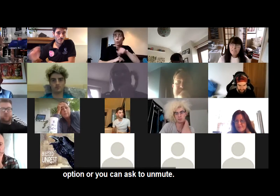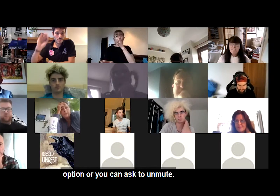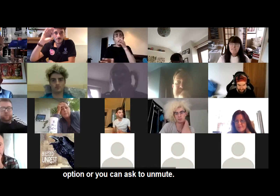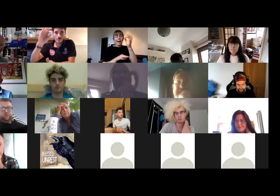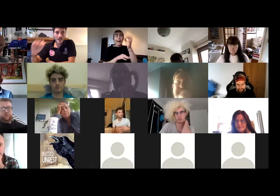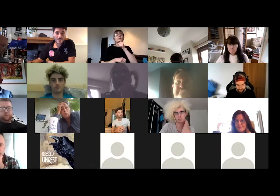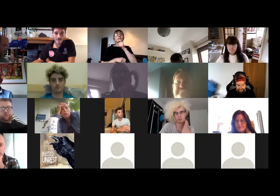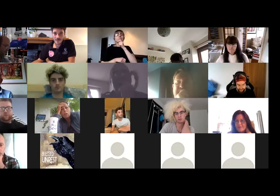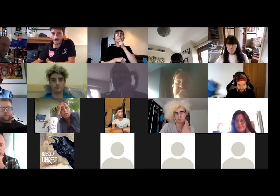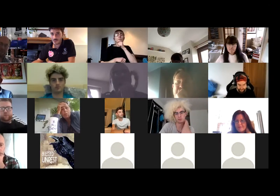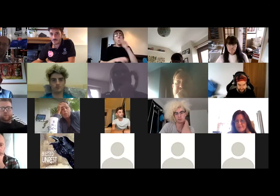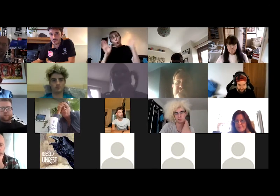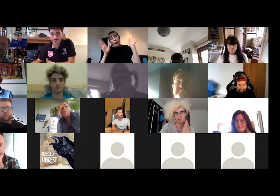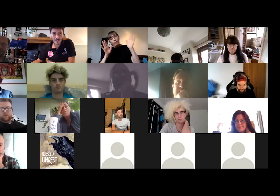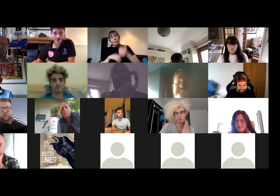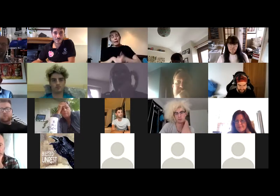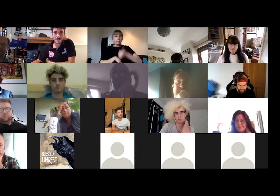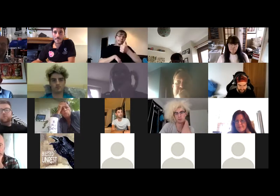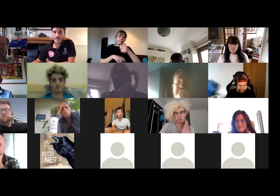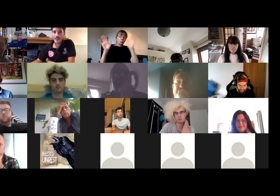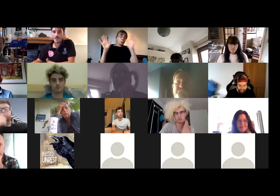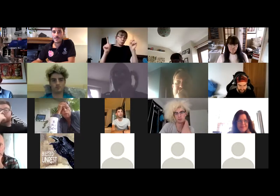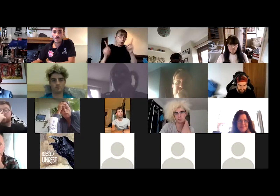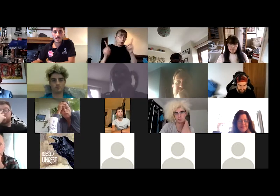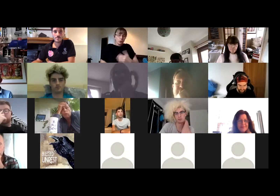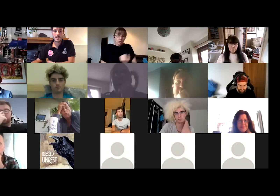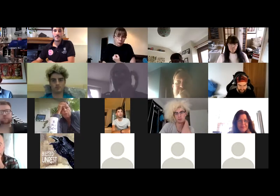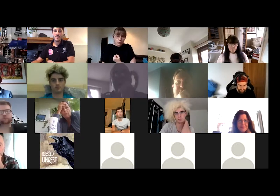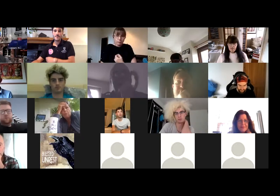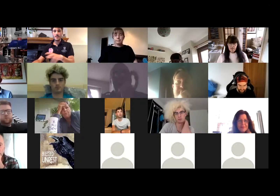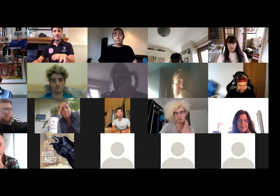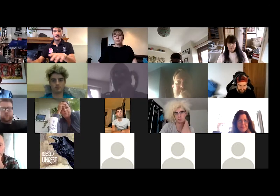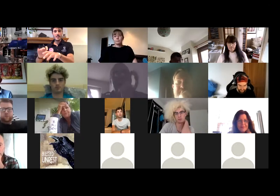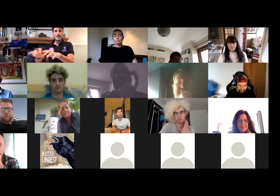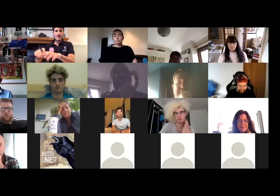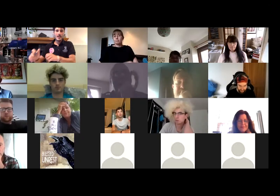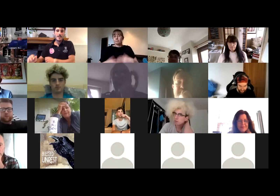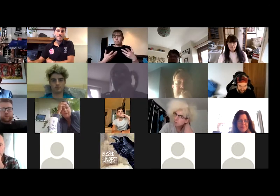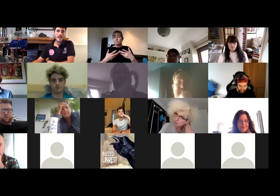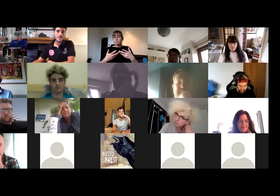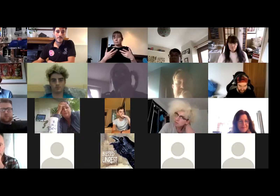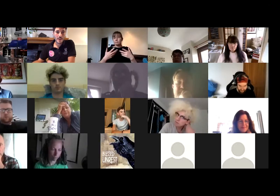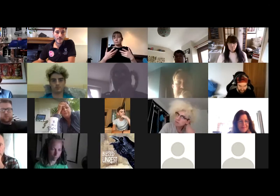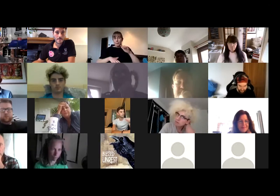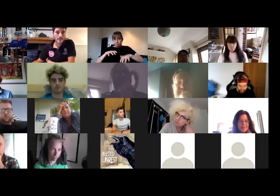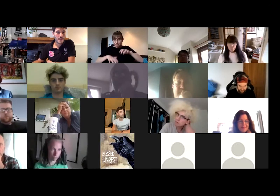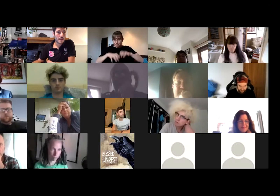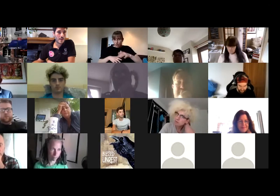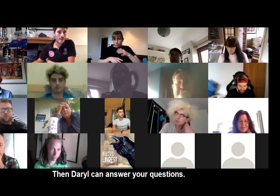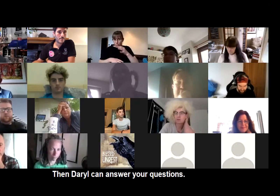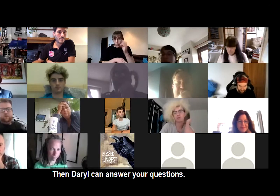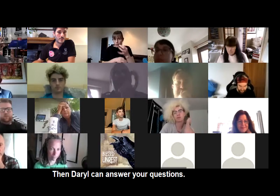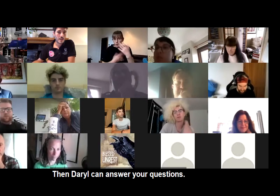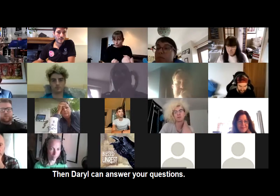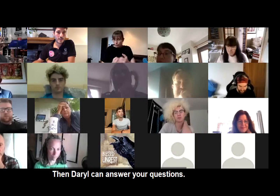unmute or wave at me, or I'm not entirely sure how these work. But if you can just type in there, then Daryl can